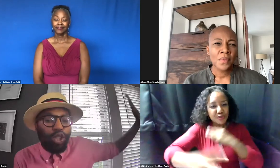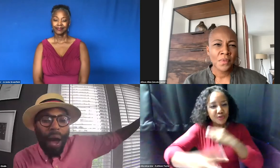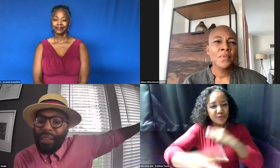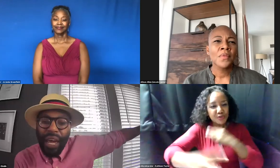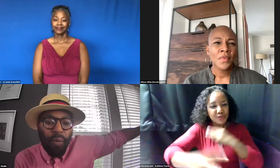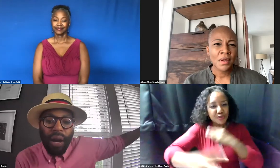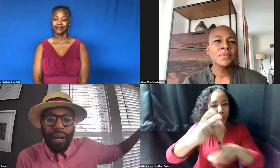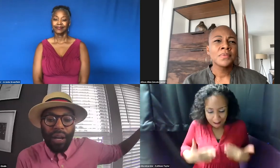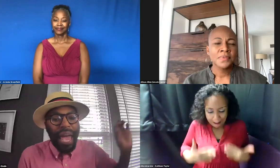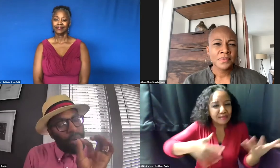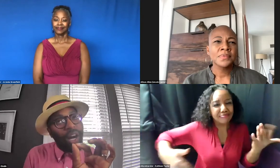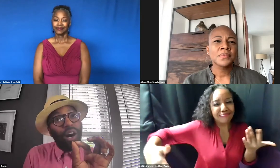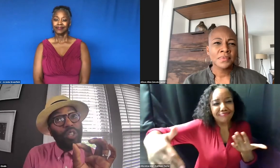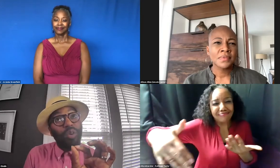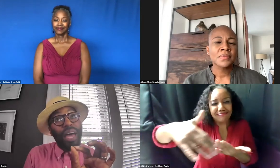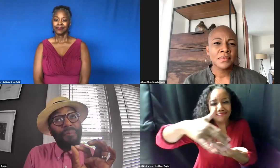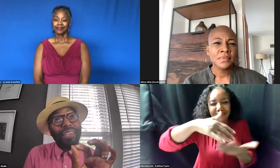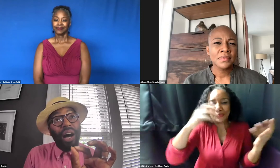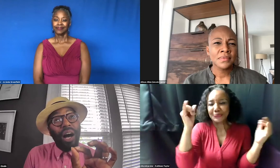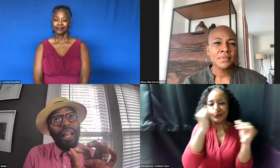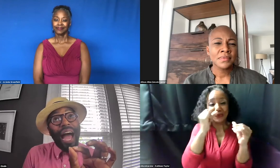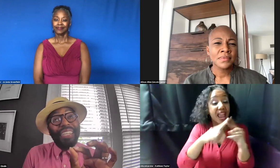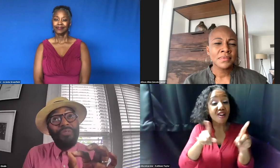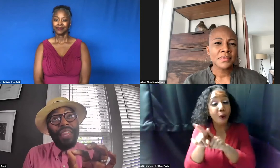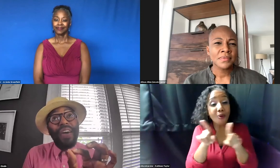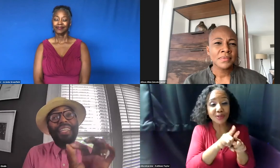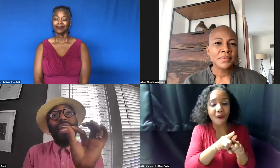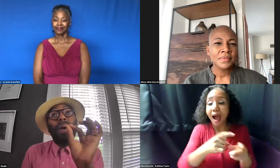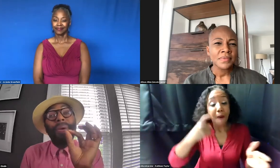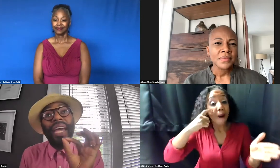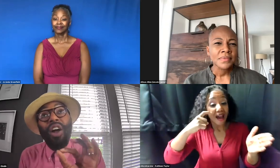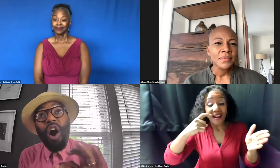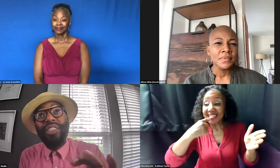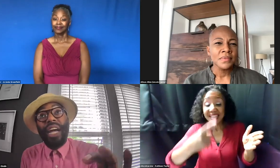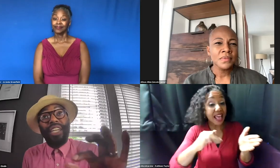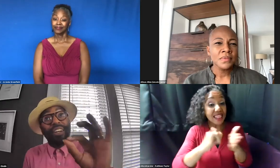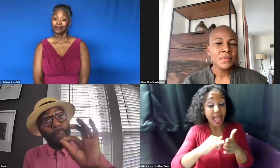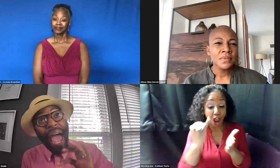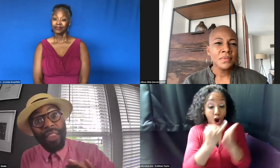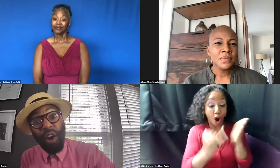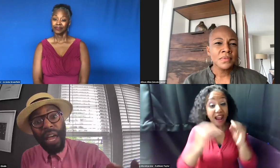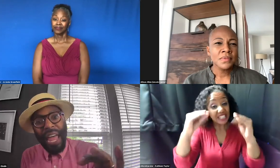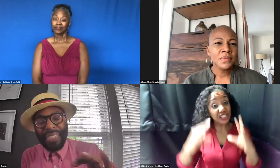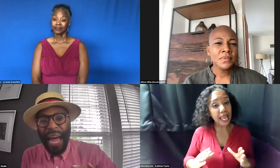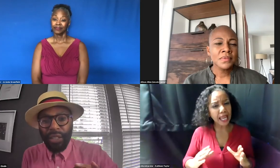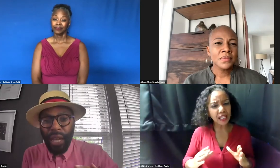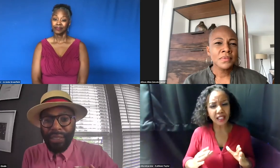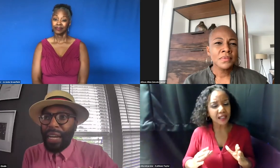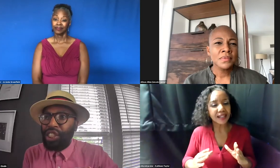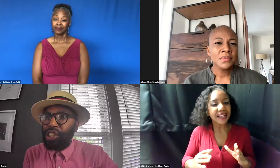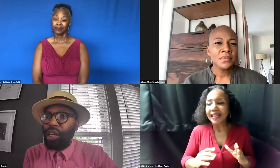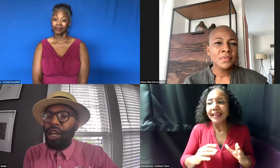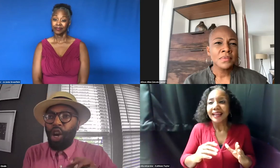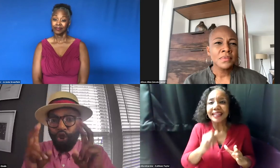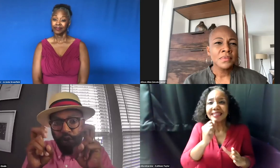could pursue anything they want. And I want to also identify the fact that being an arts educator, the path of art,